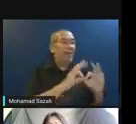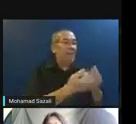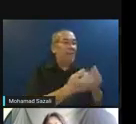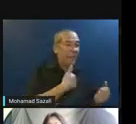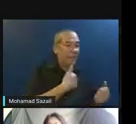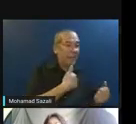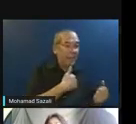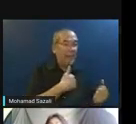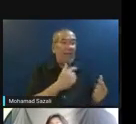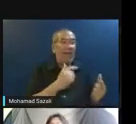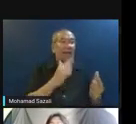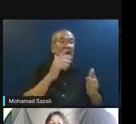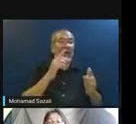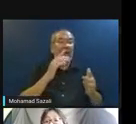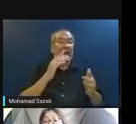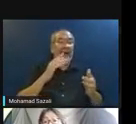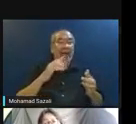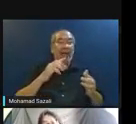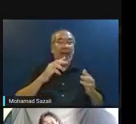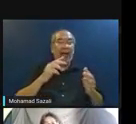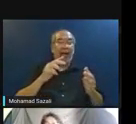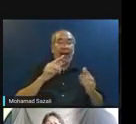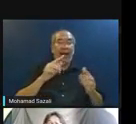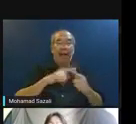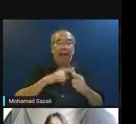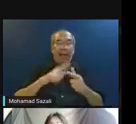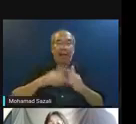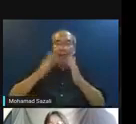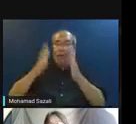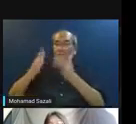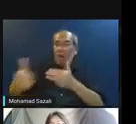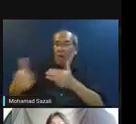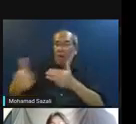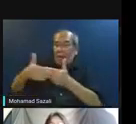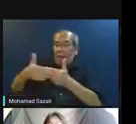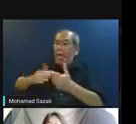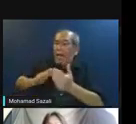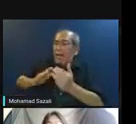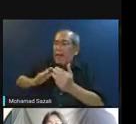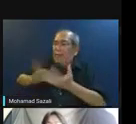speak, but if I know people gonna laugh at me, I will try to avoid speaking.